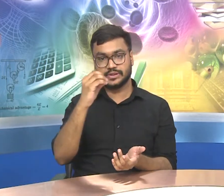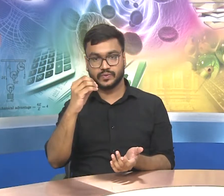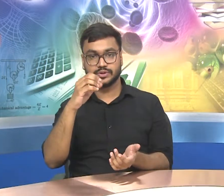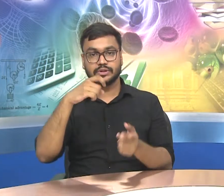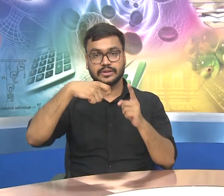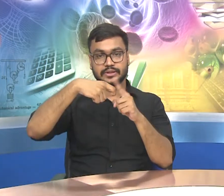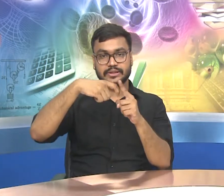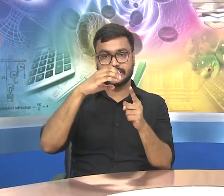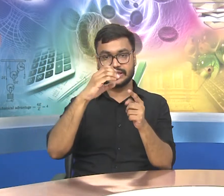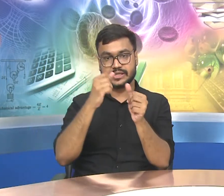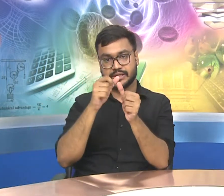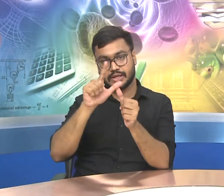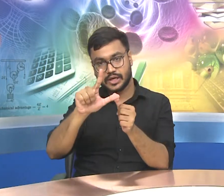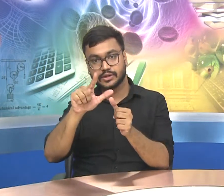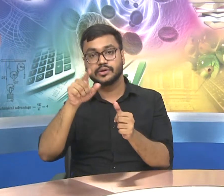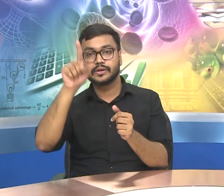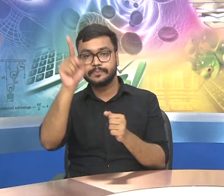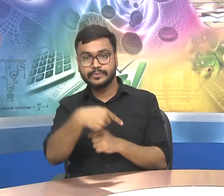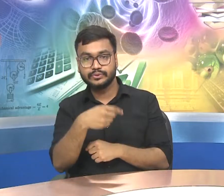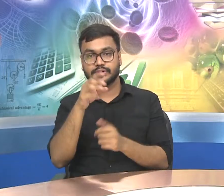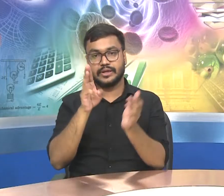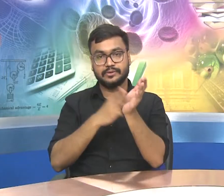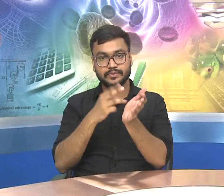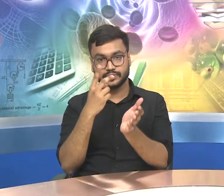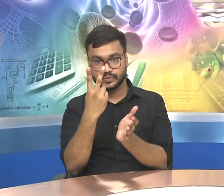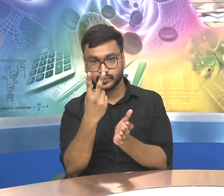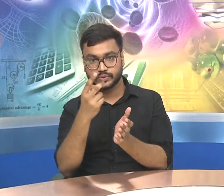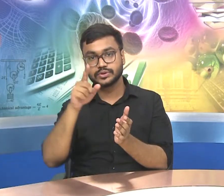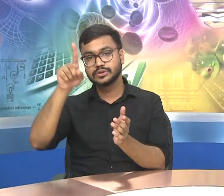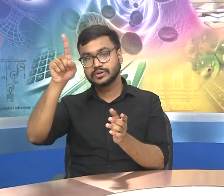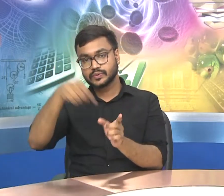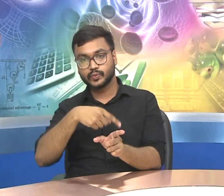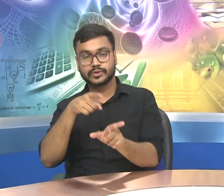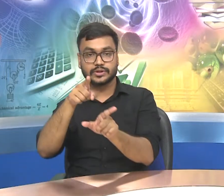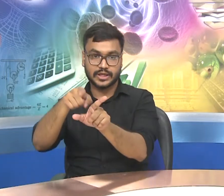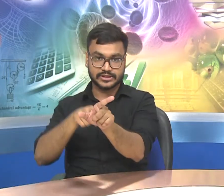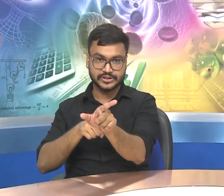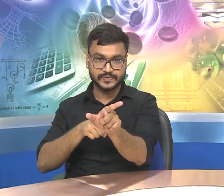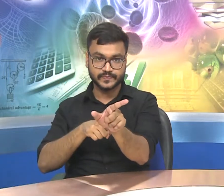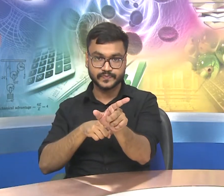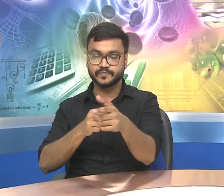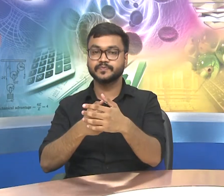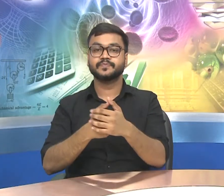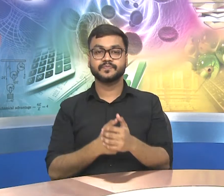cal area per year,